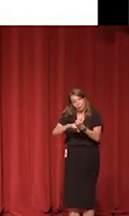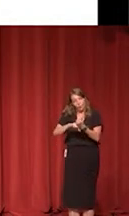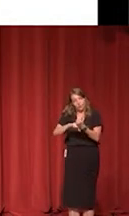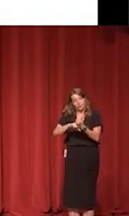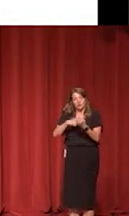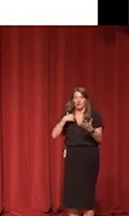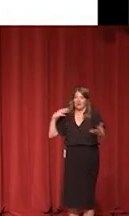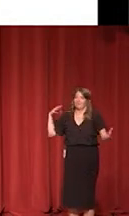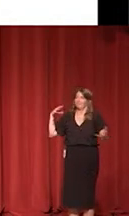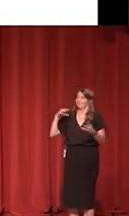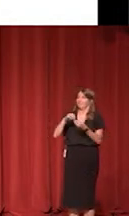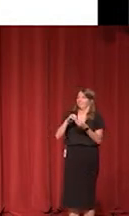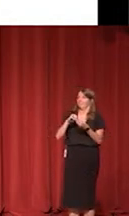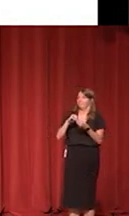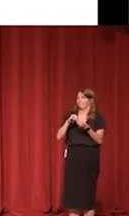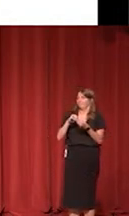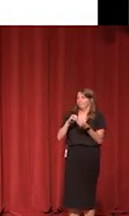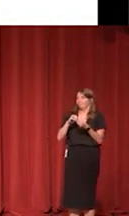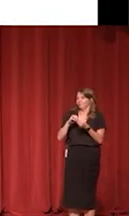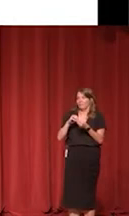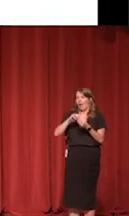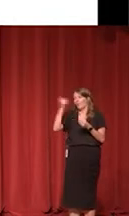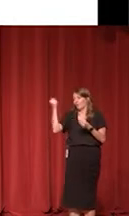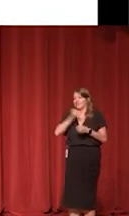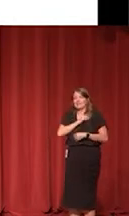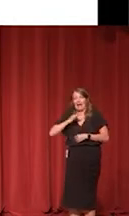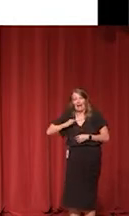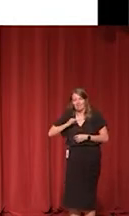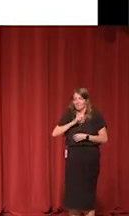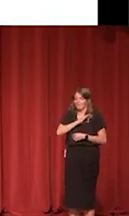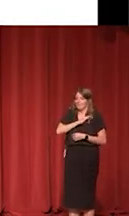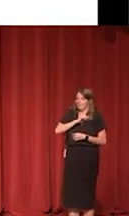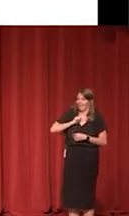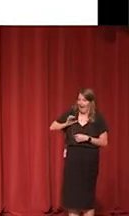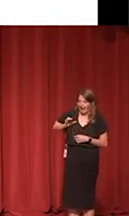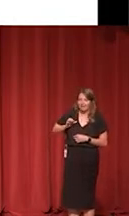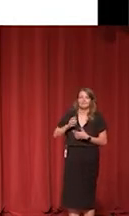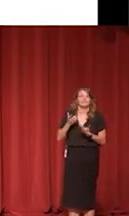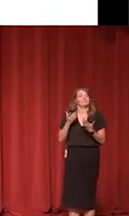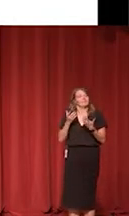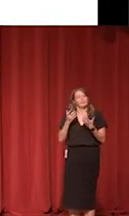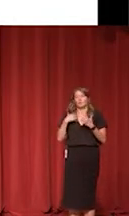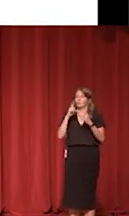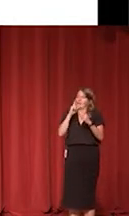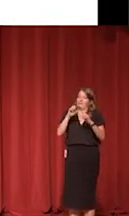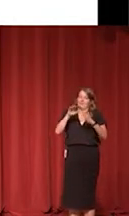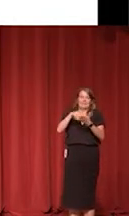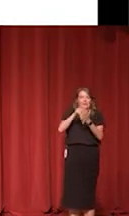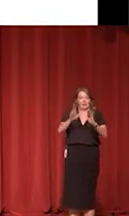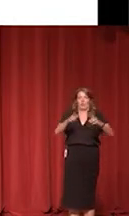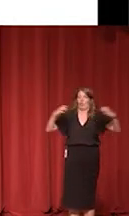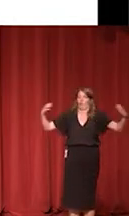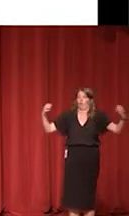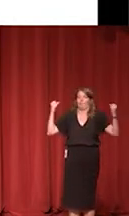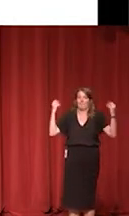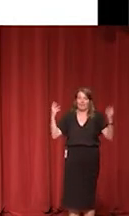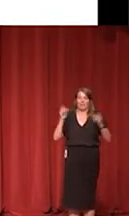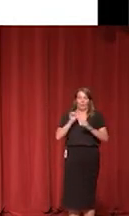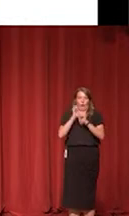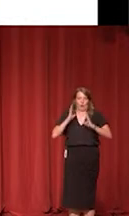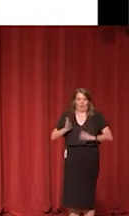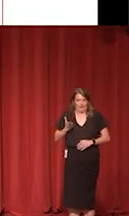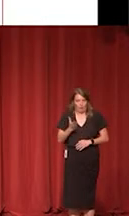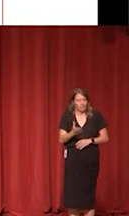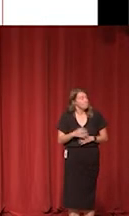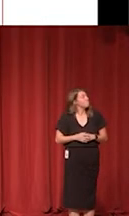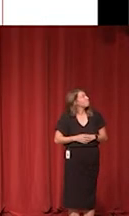100 and over employee staff and faculty who work for the center. So it's a very large center. Next slide, please.